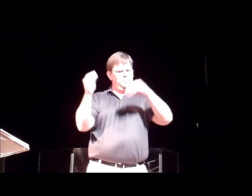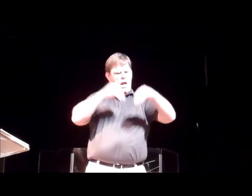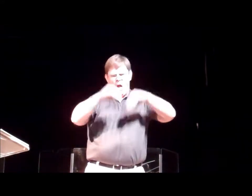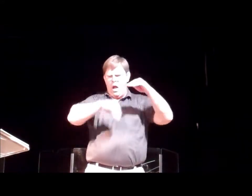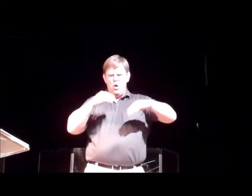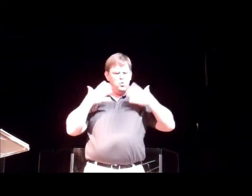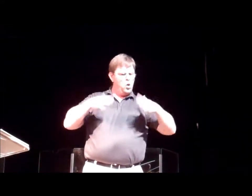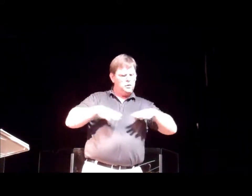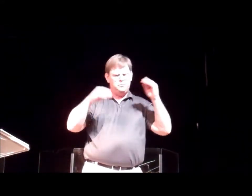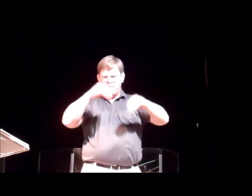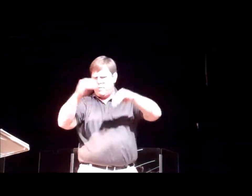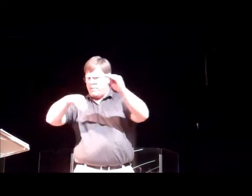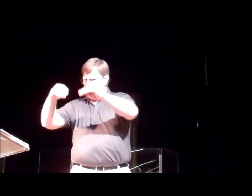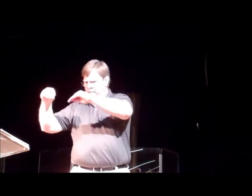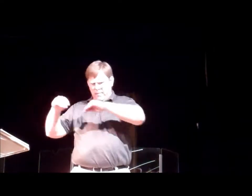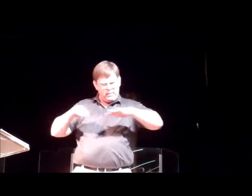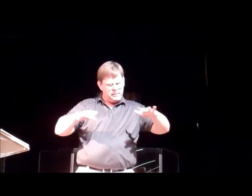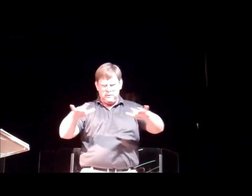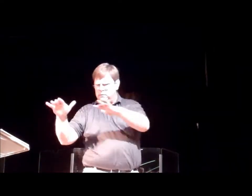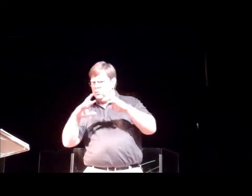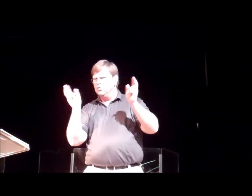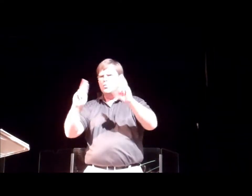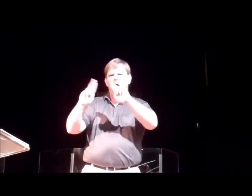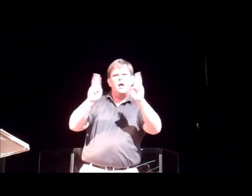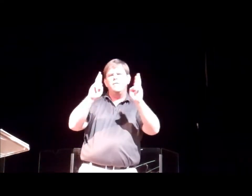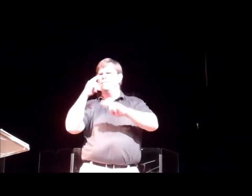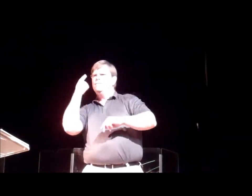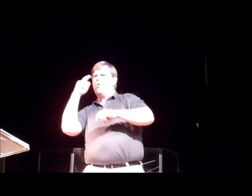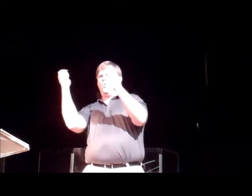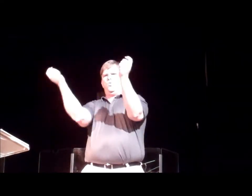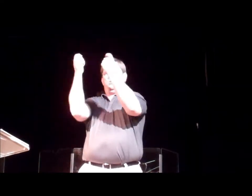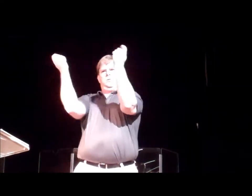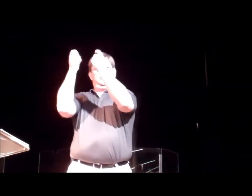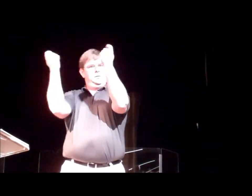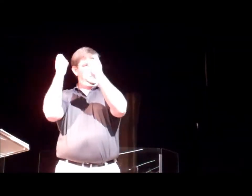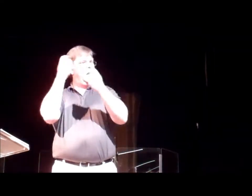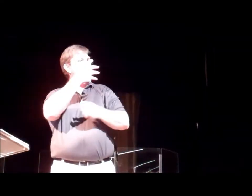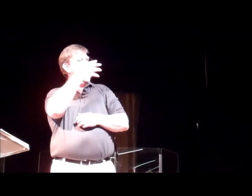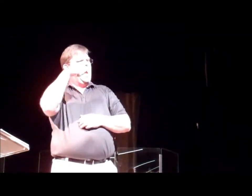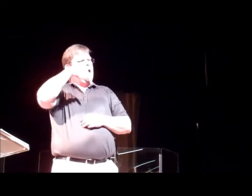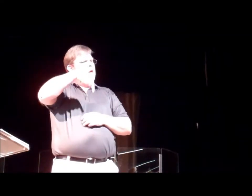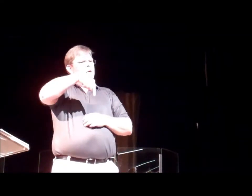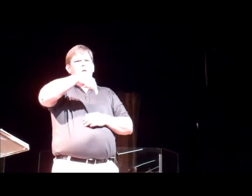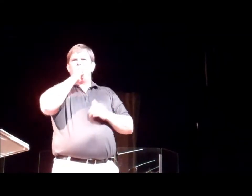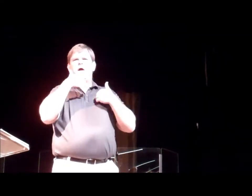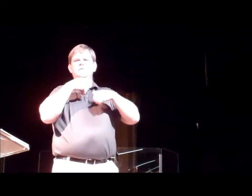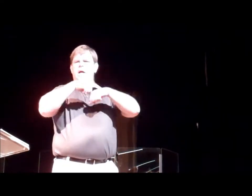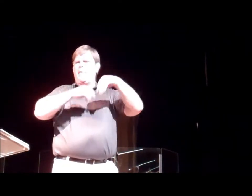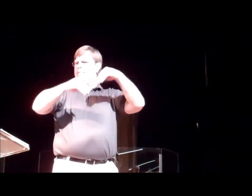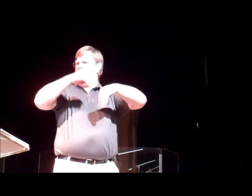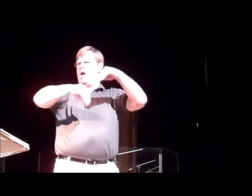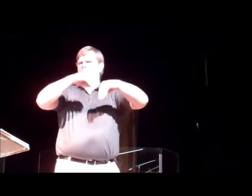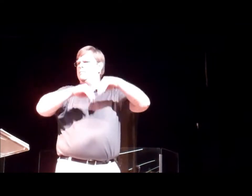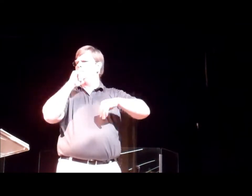land. And they were told to hurry and pack, and they had to be ready to go because there was the celebration.